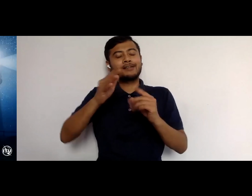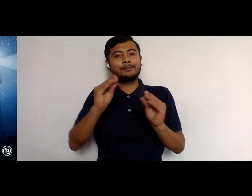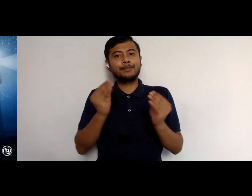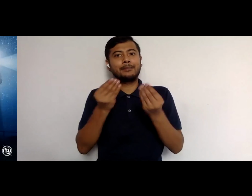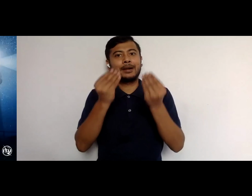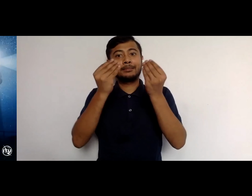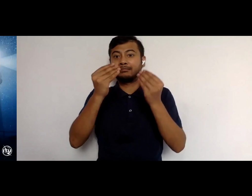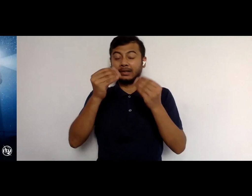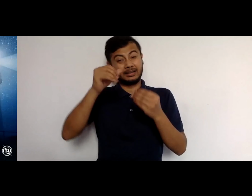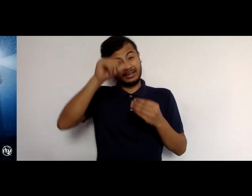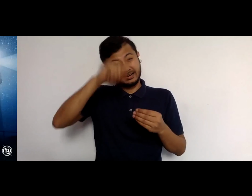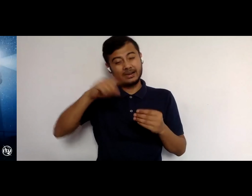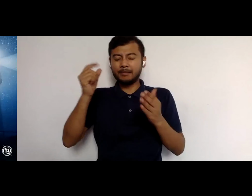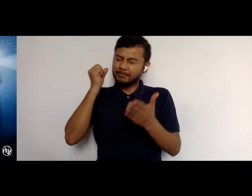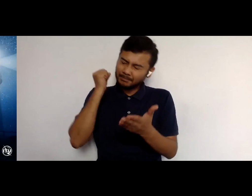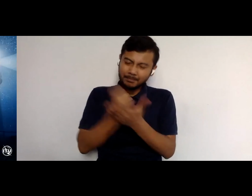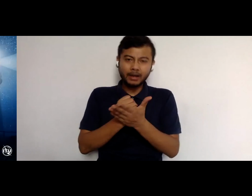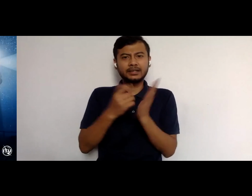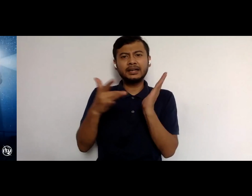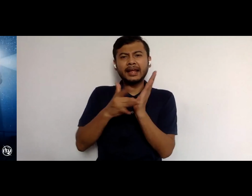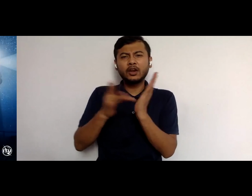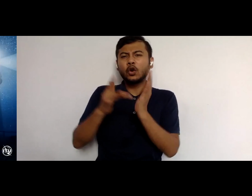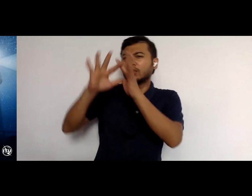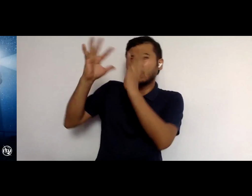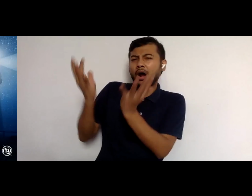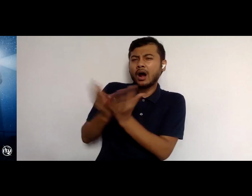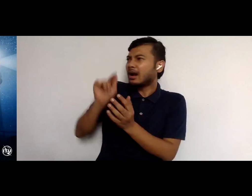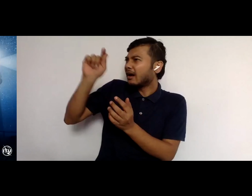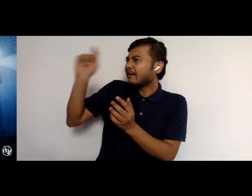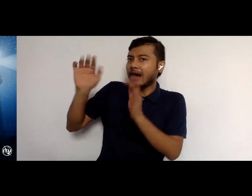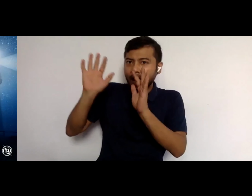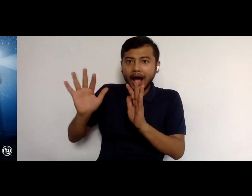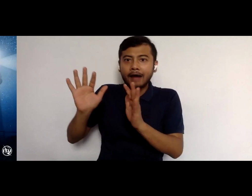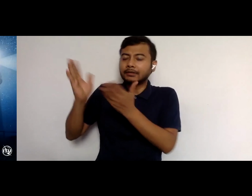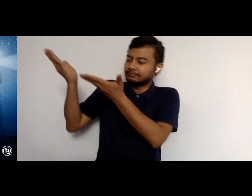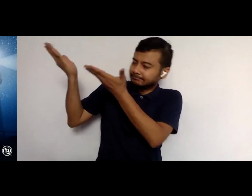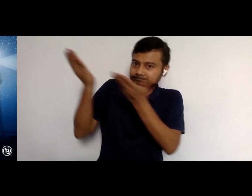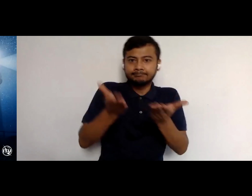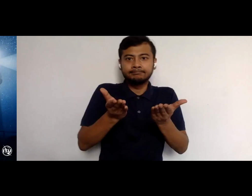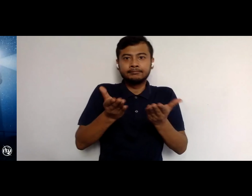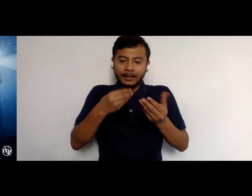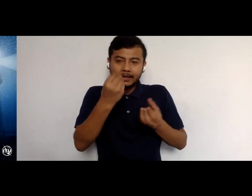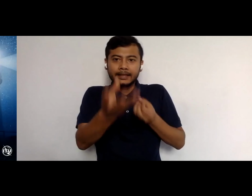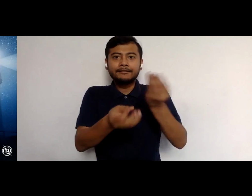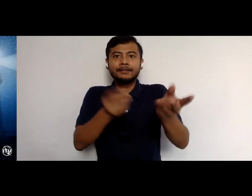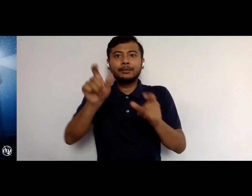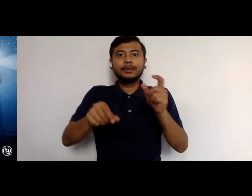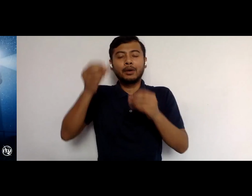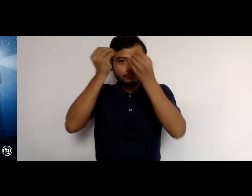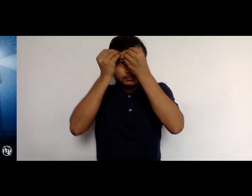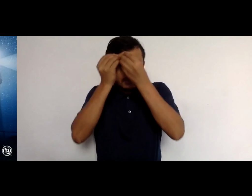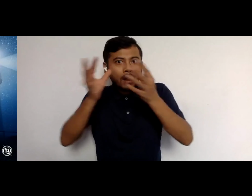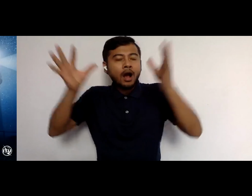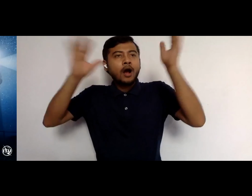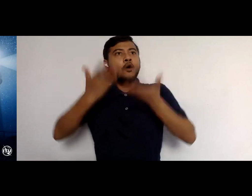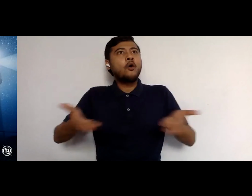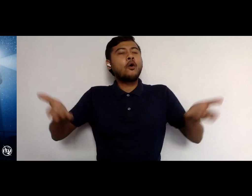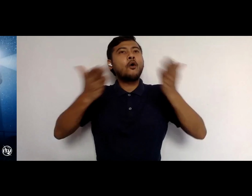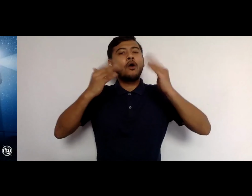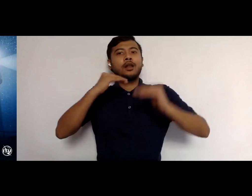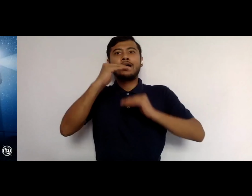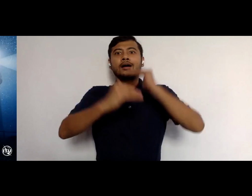needs all the technology to serve its digital ambitions and our technology neutral policy will serve as